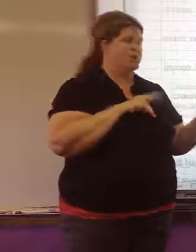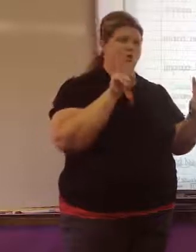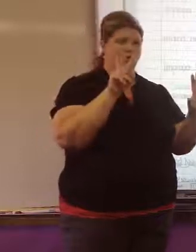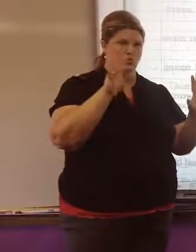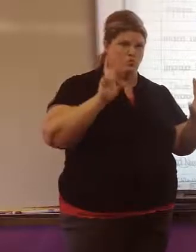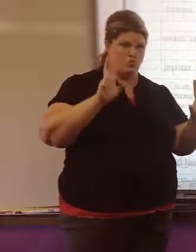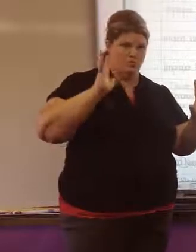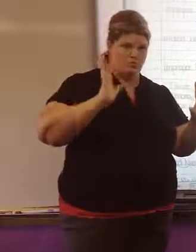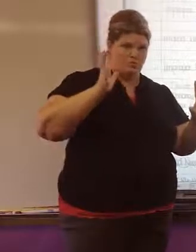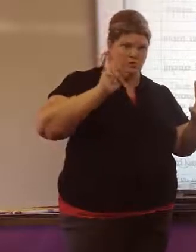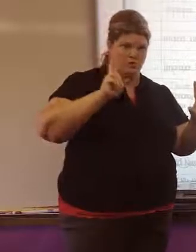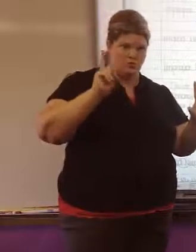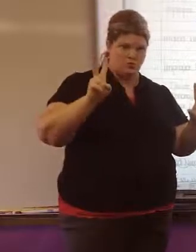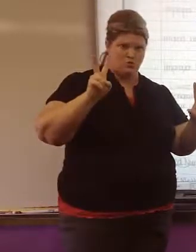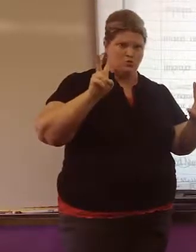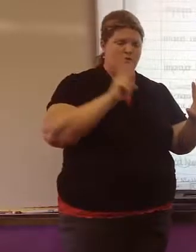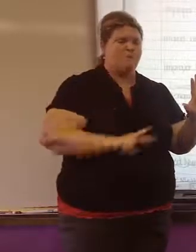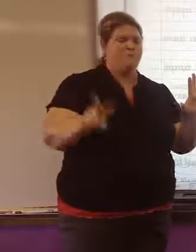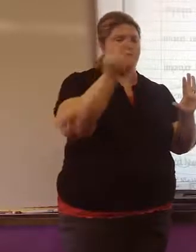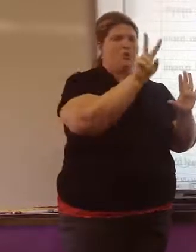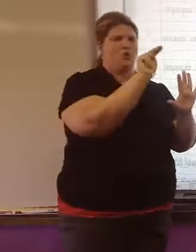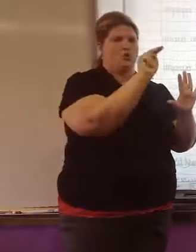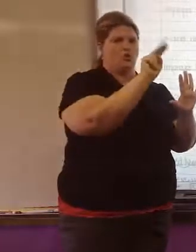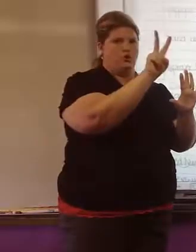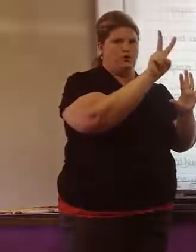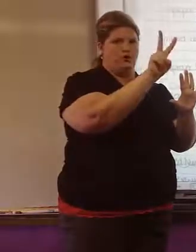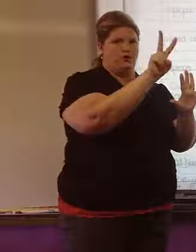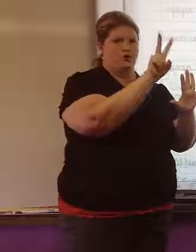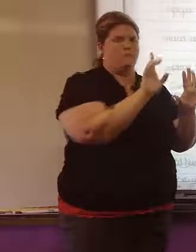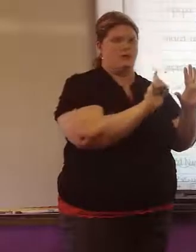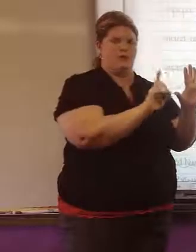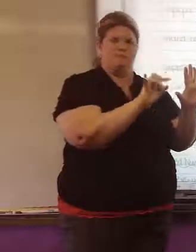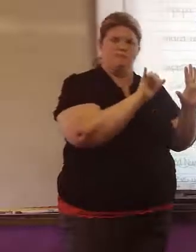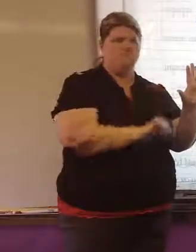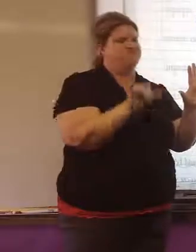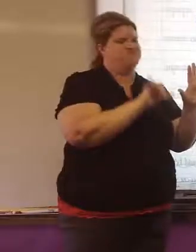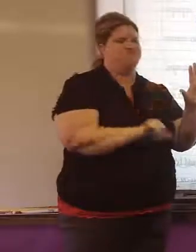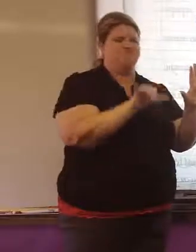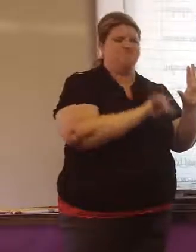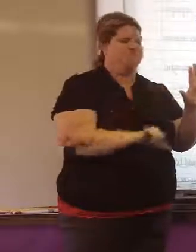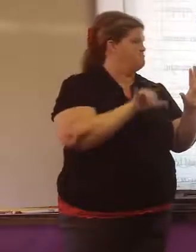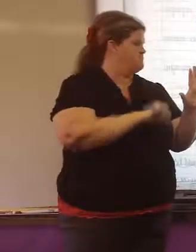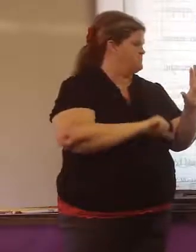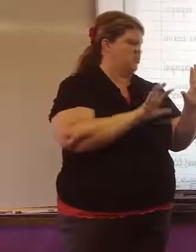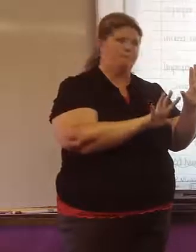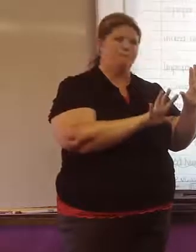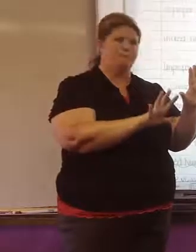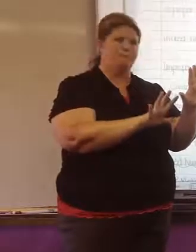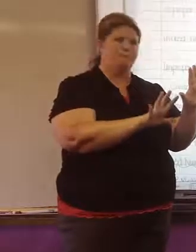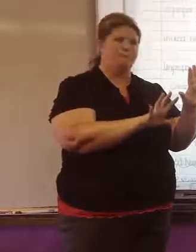Remainder becomes my numerator. My denominator stays the